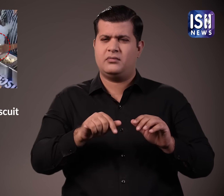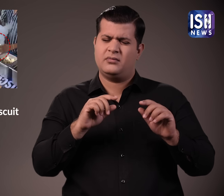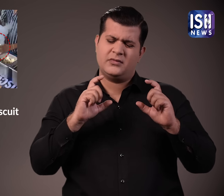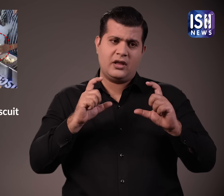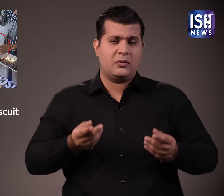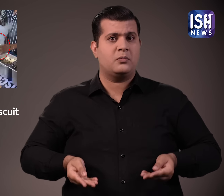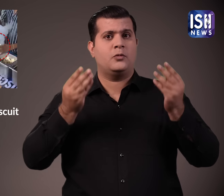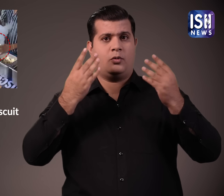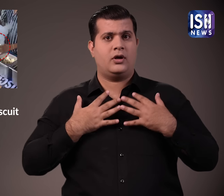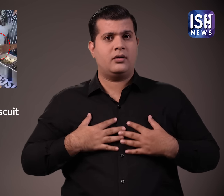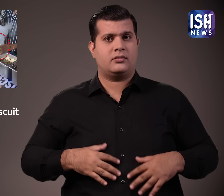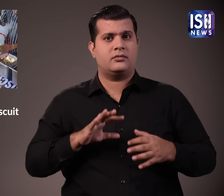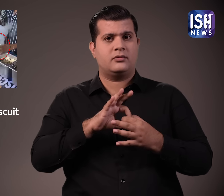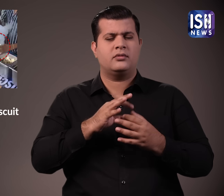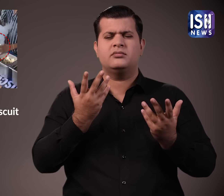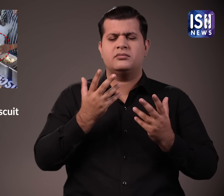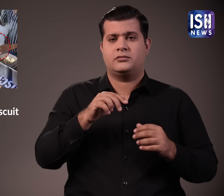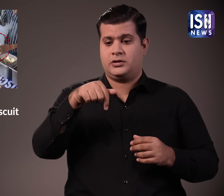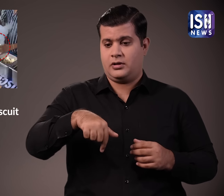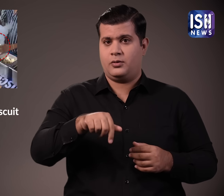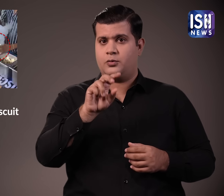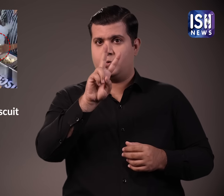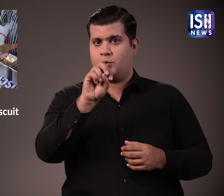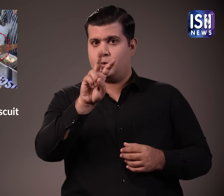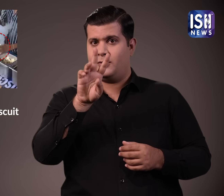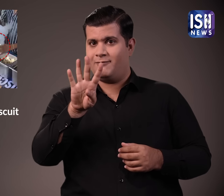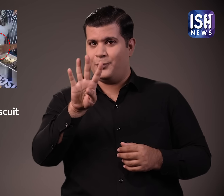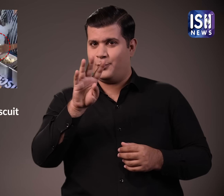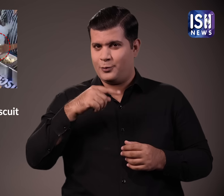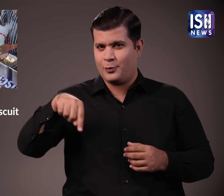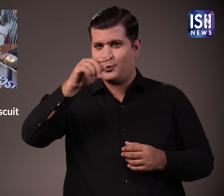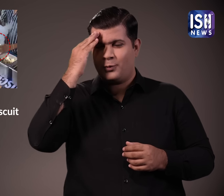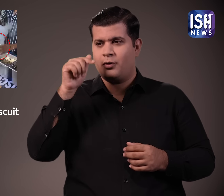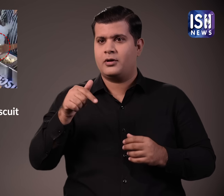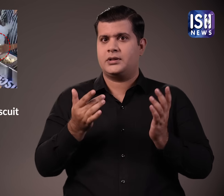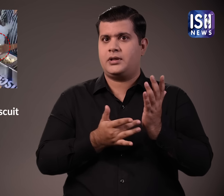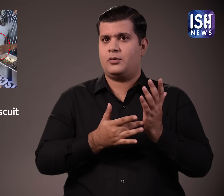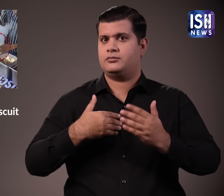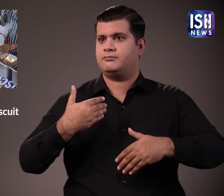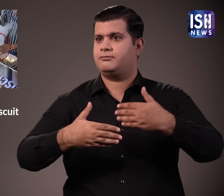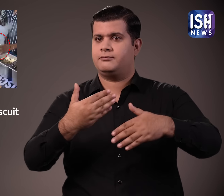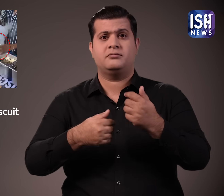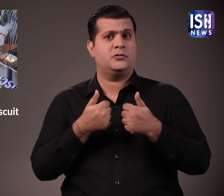careful with our health. As we are in the year 2024 when the technology is highly advanced,